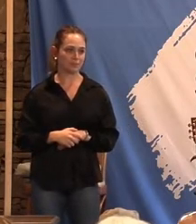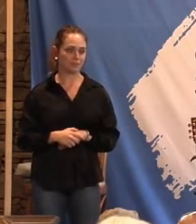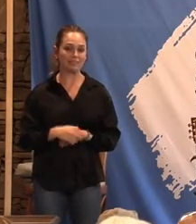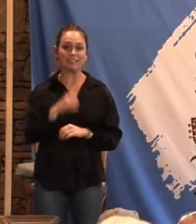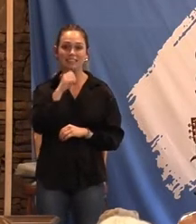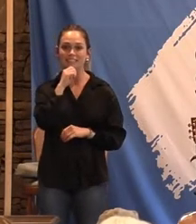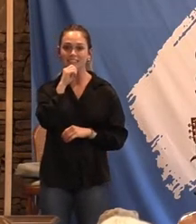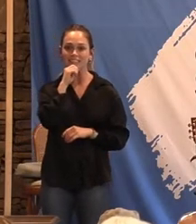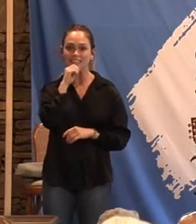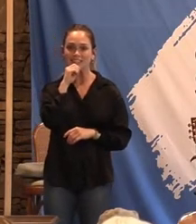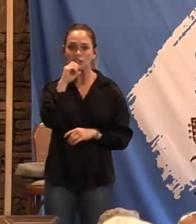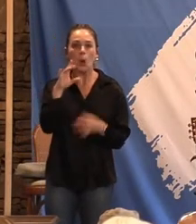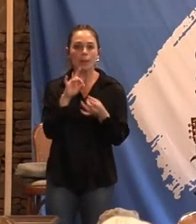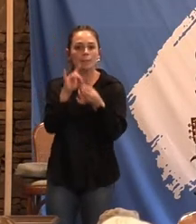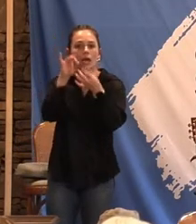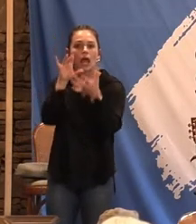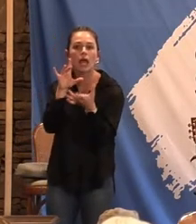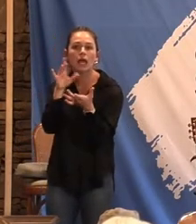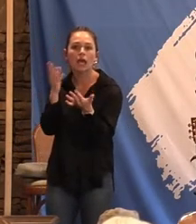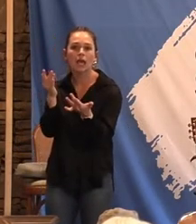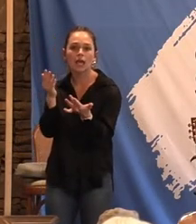Don't leave me hanging.